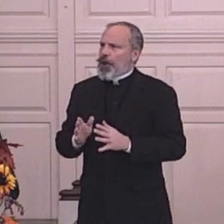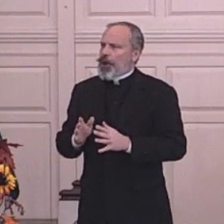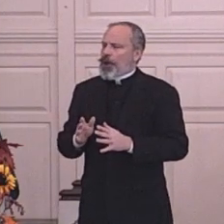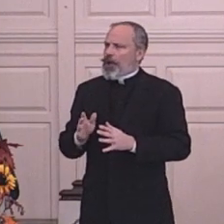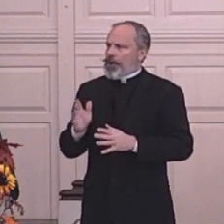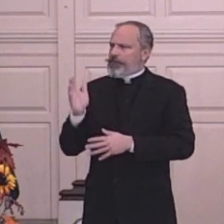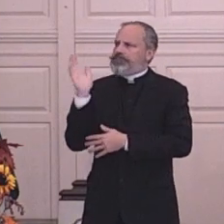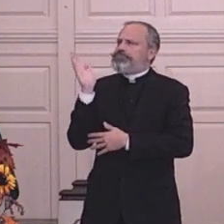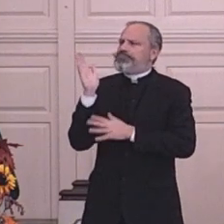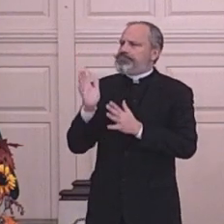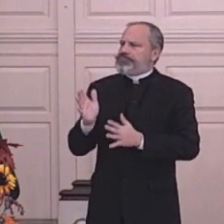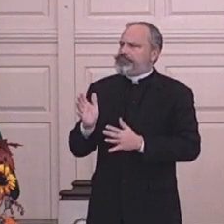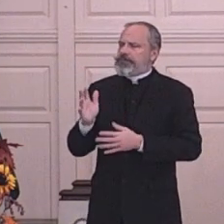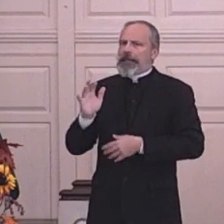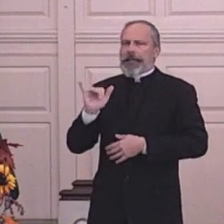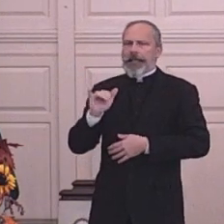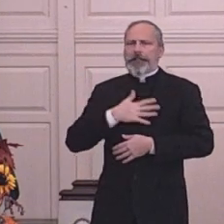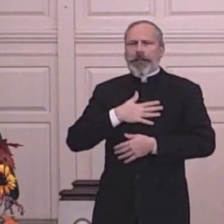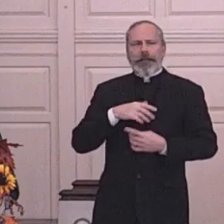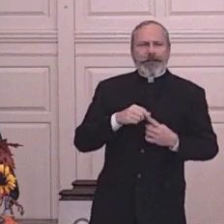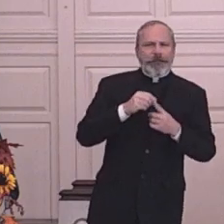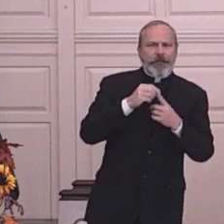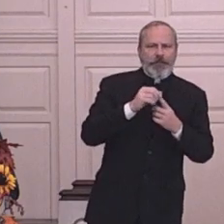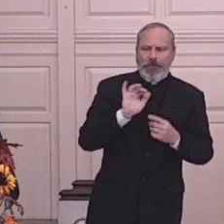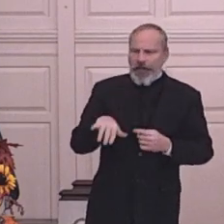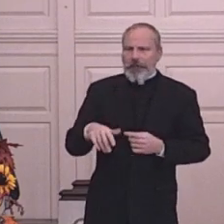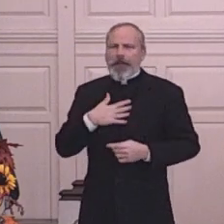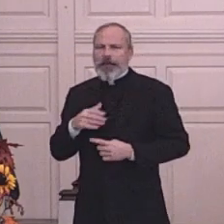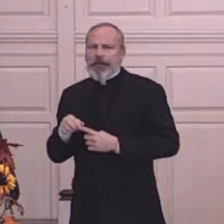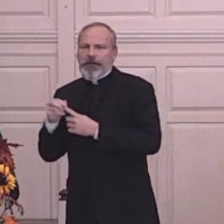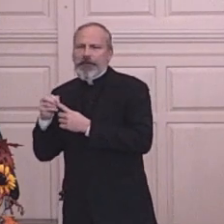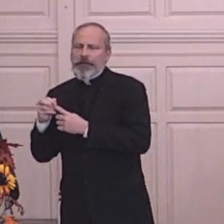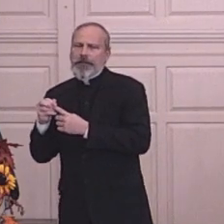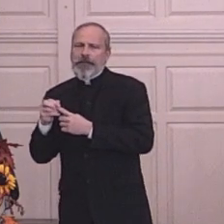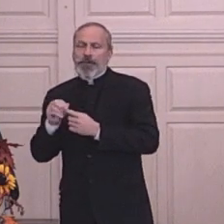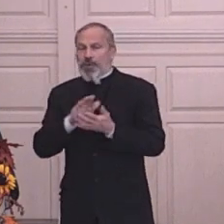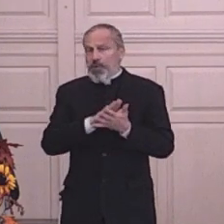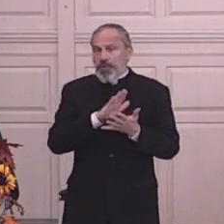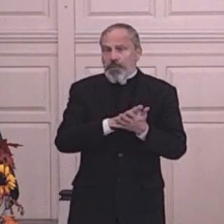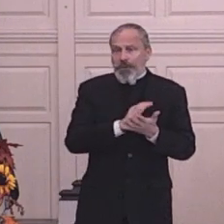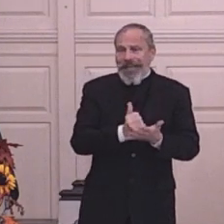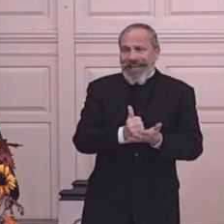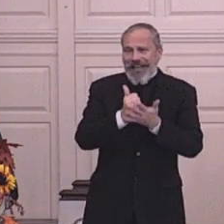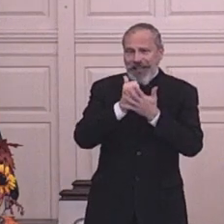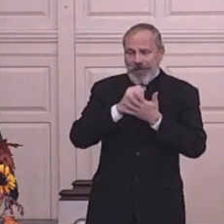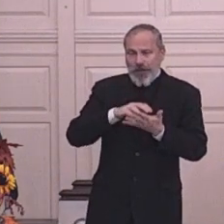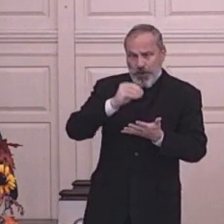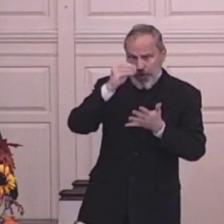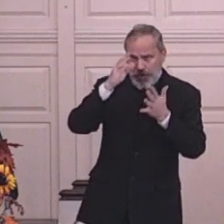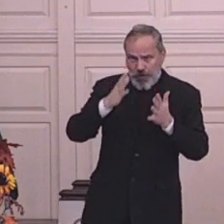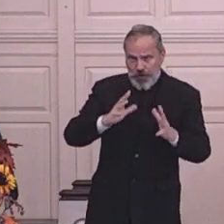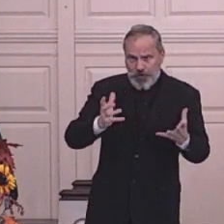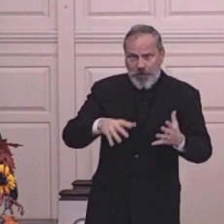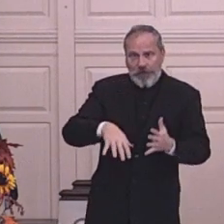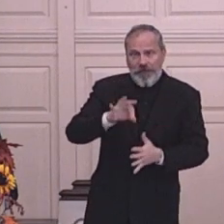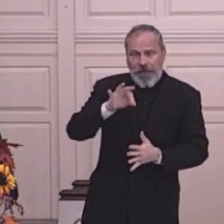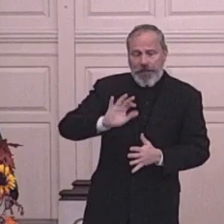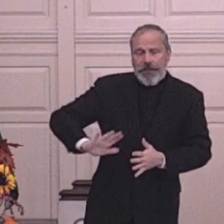This is my giftedness. This is my uniqueness. The schools are to help learners to discover their